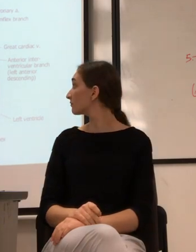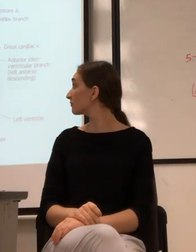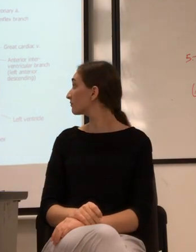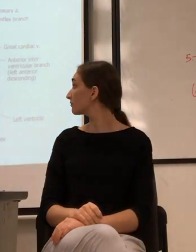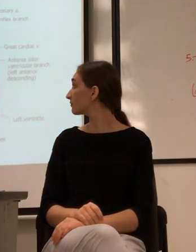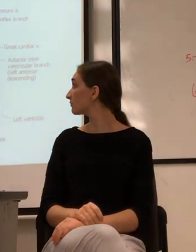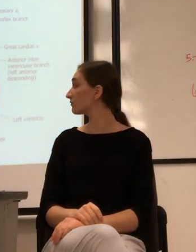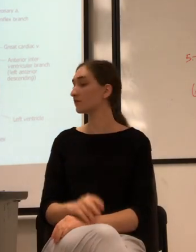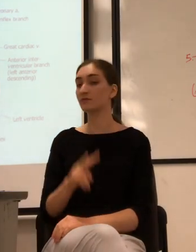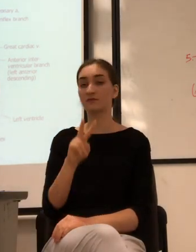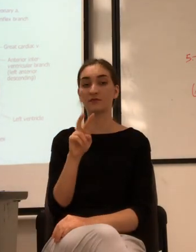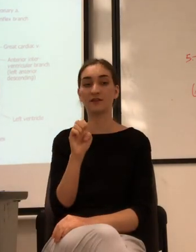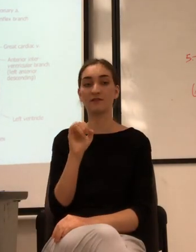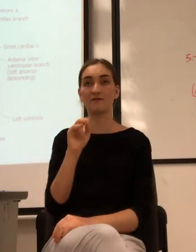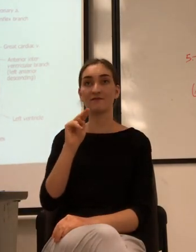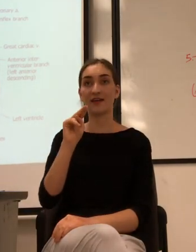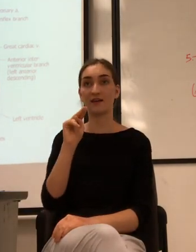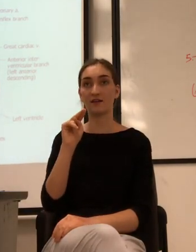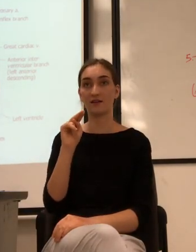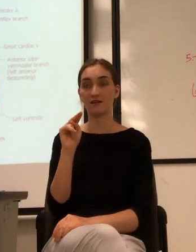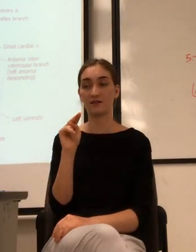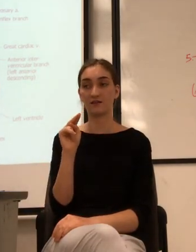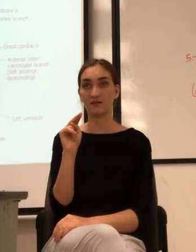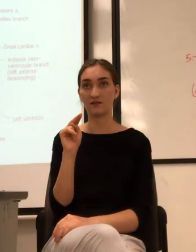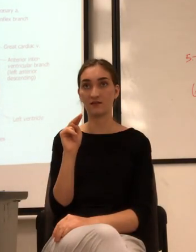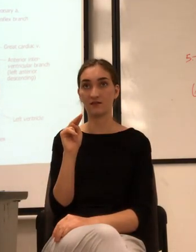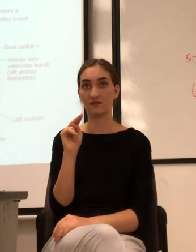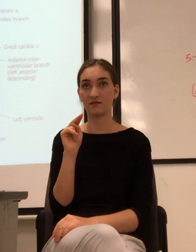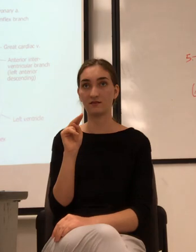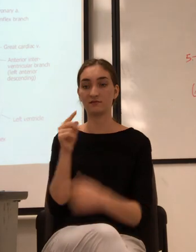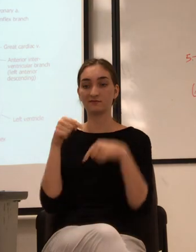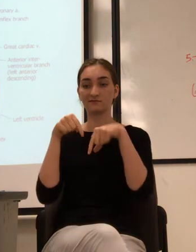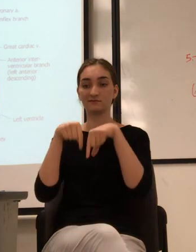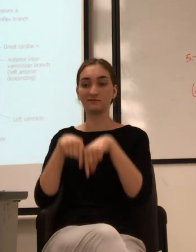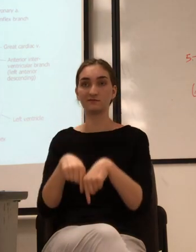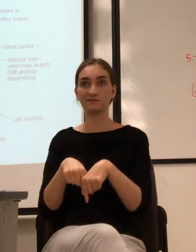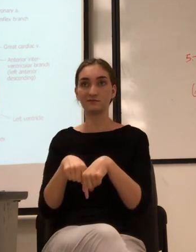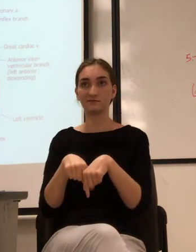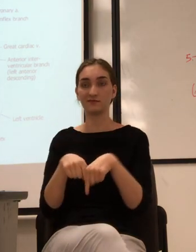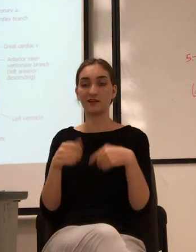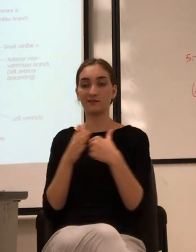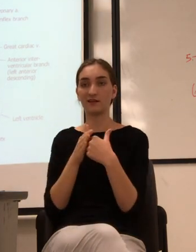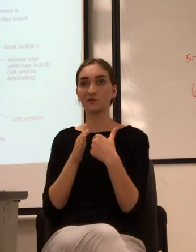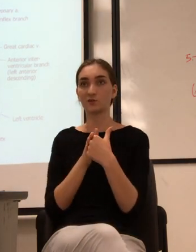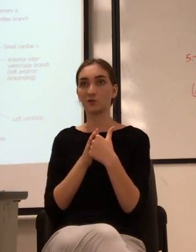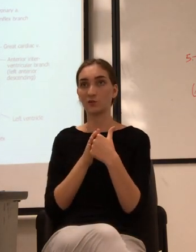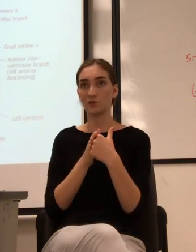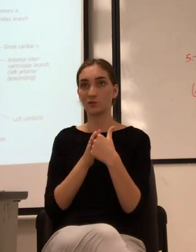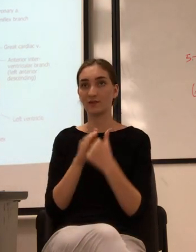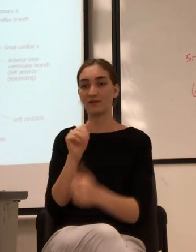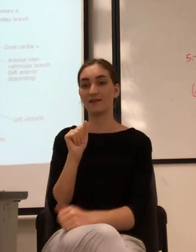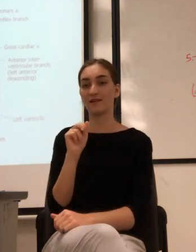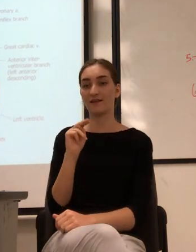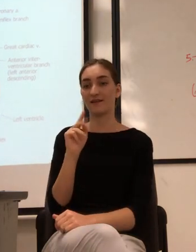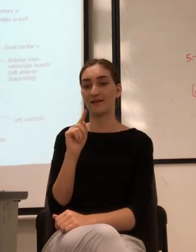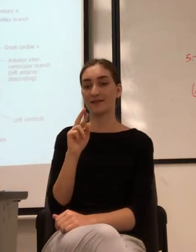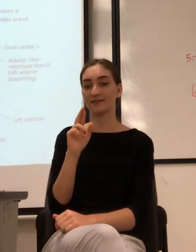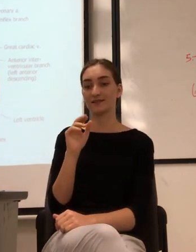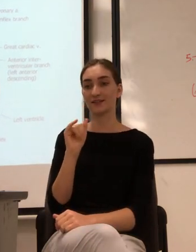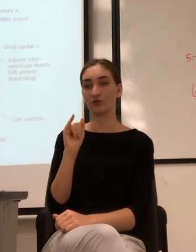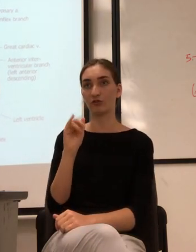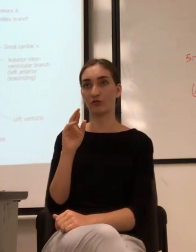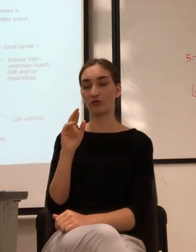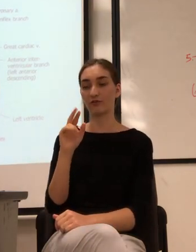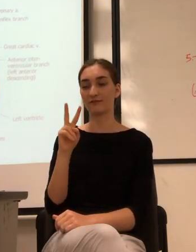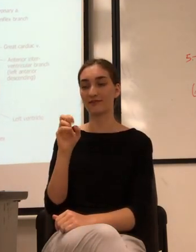The vein that runs with the anterior interventricular artery is the great cardiac vein. Note